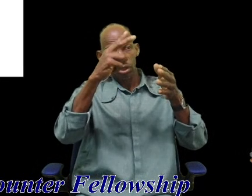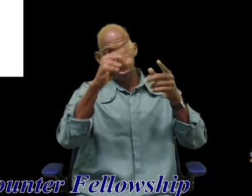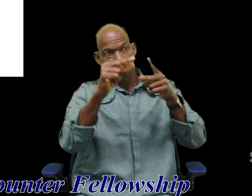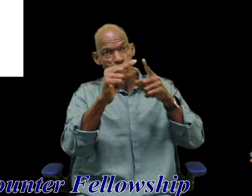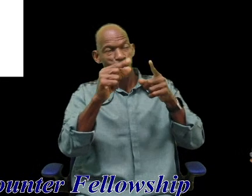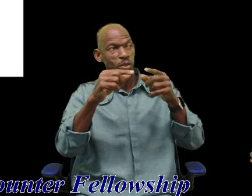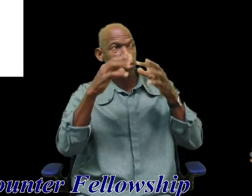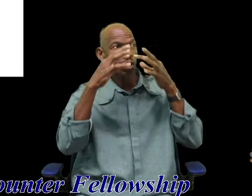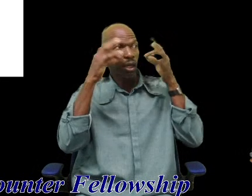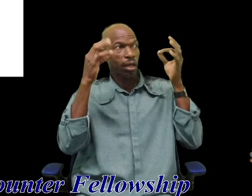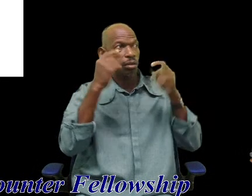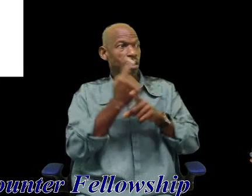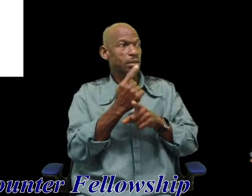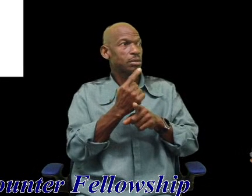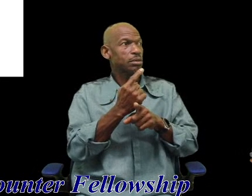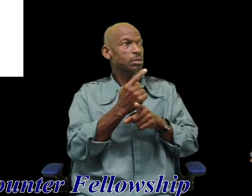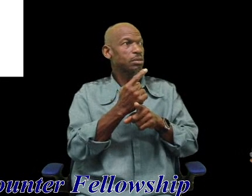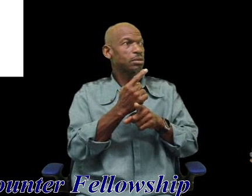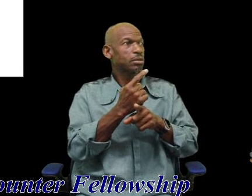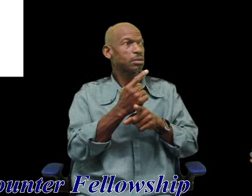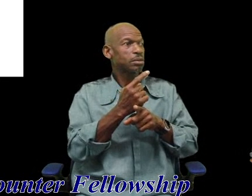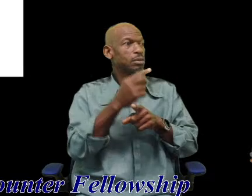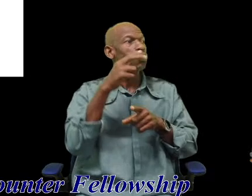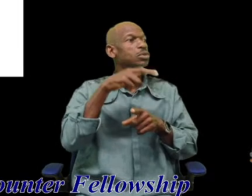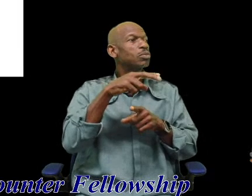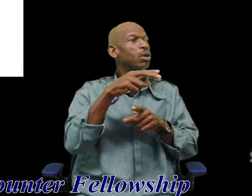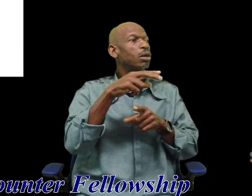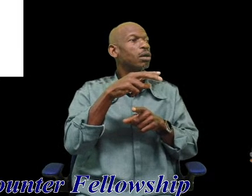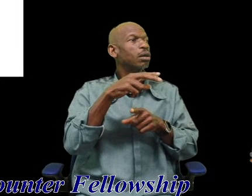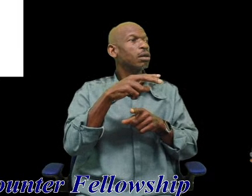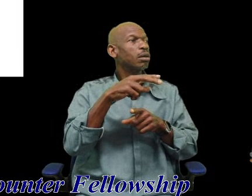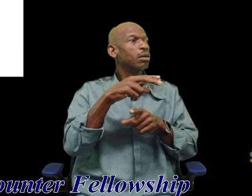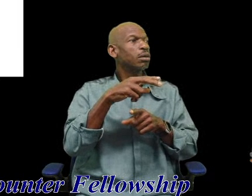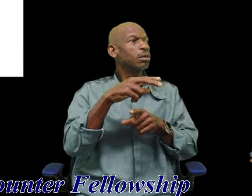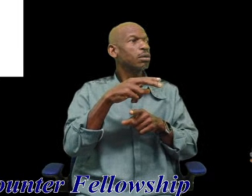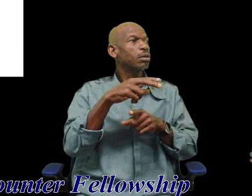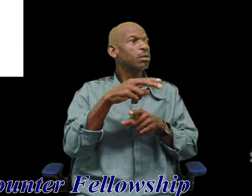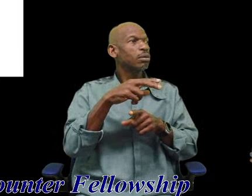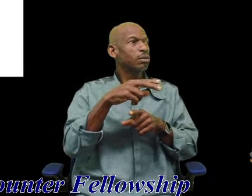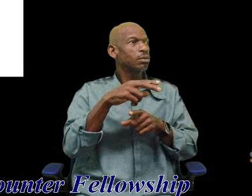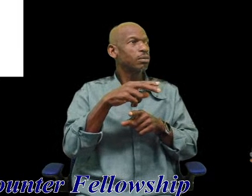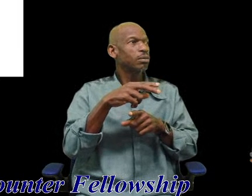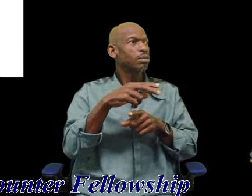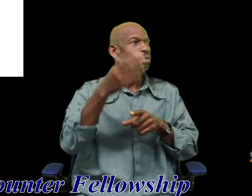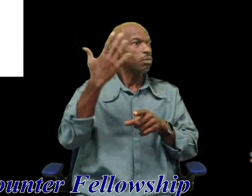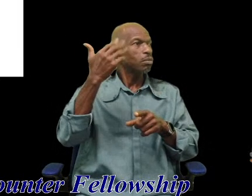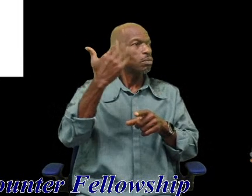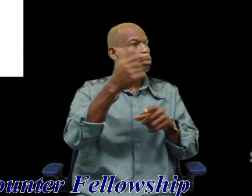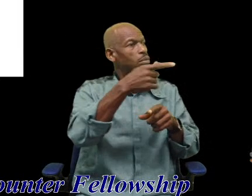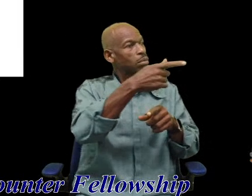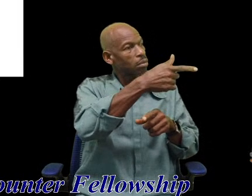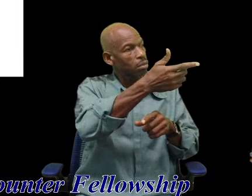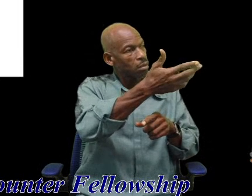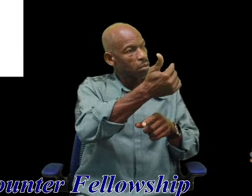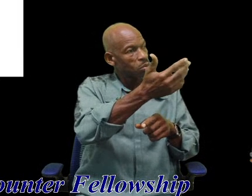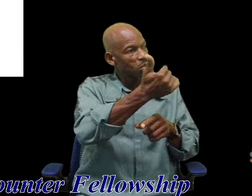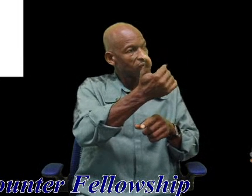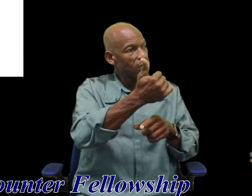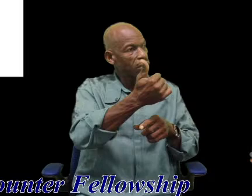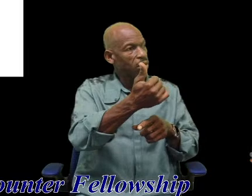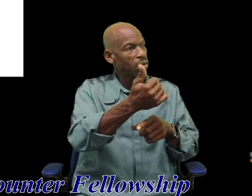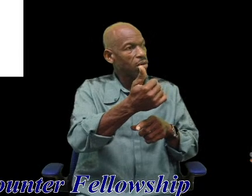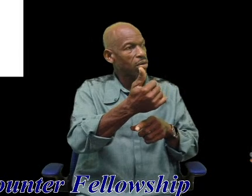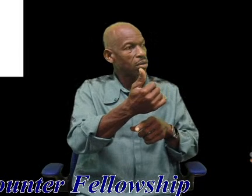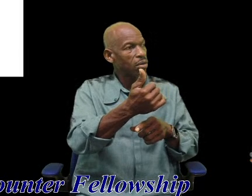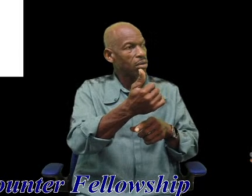and we said what the cat owns was a tail. But to show that, we